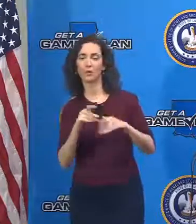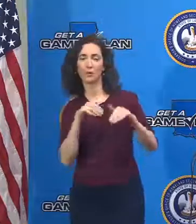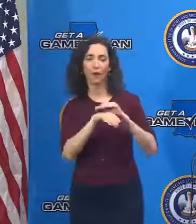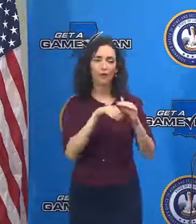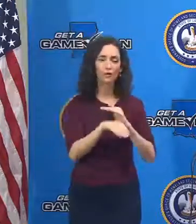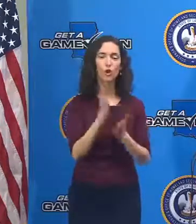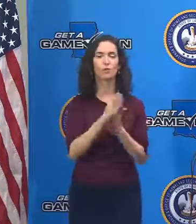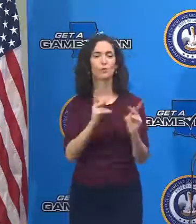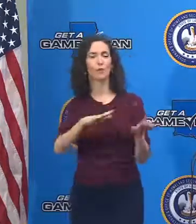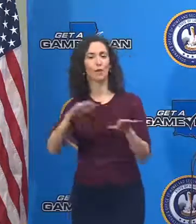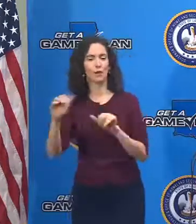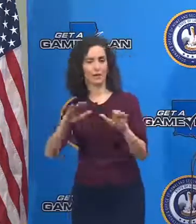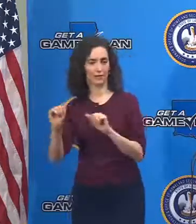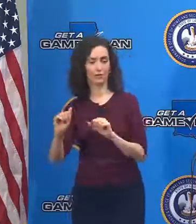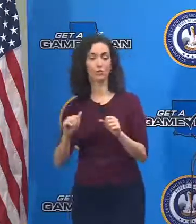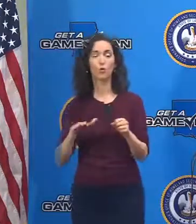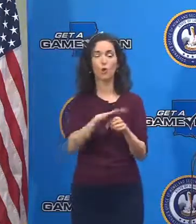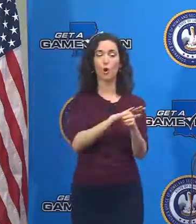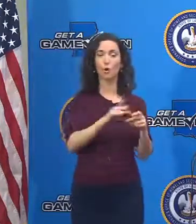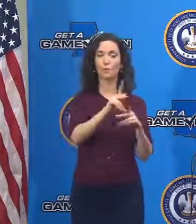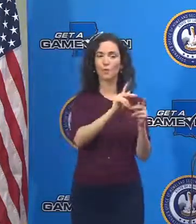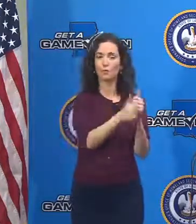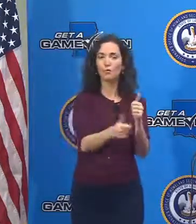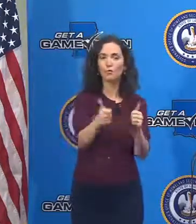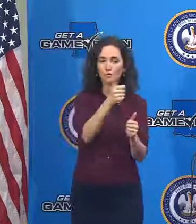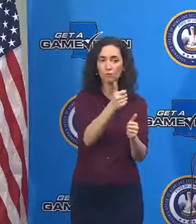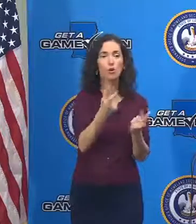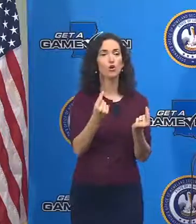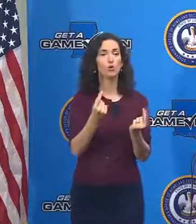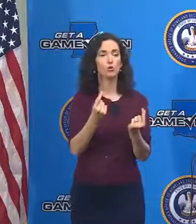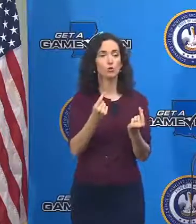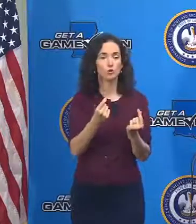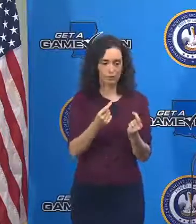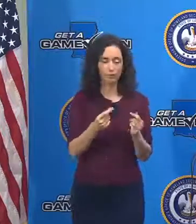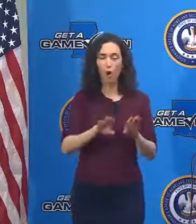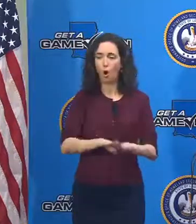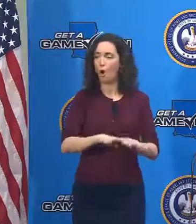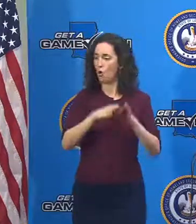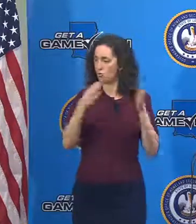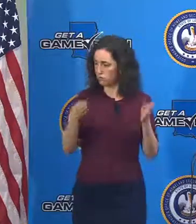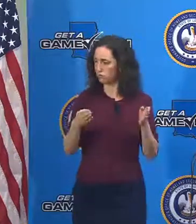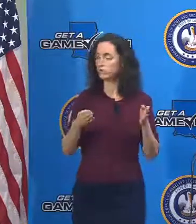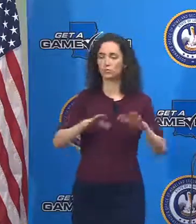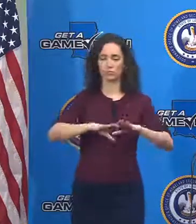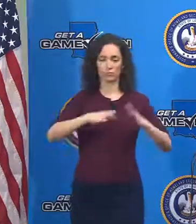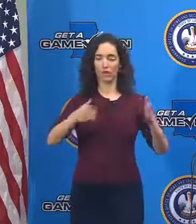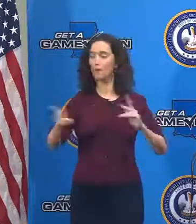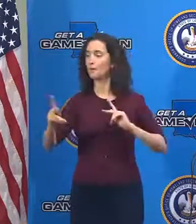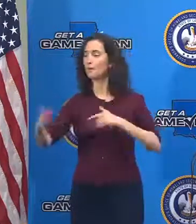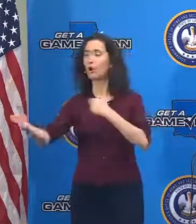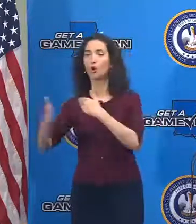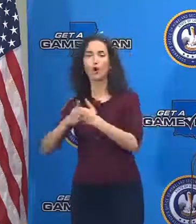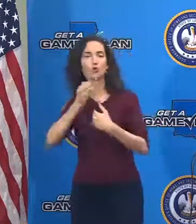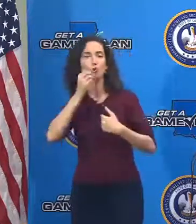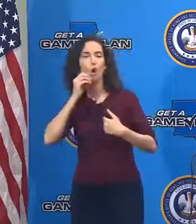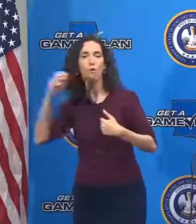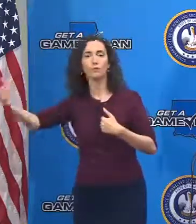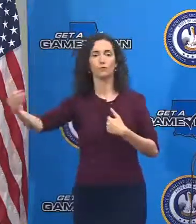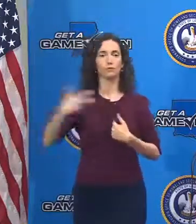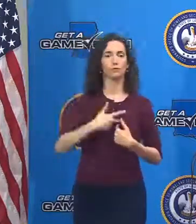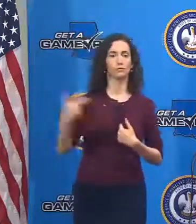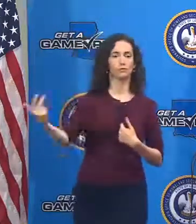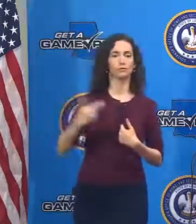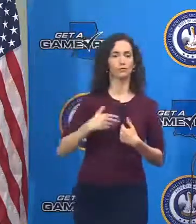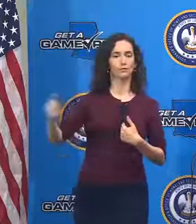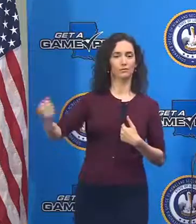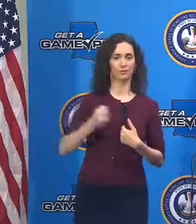local OEPs are doing great jobs at opening shelters to bring their people home. And so the shelter numbers surge a